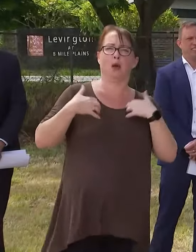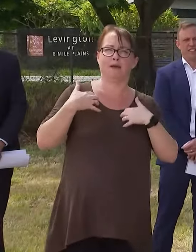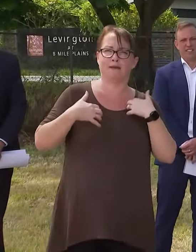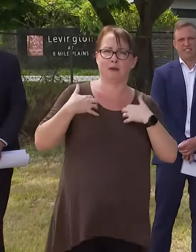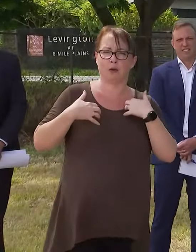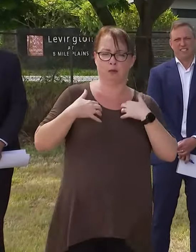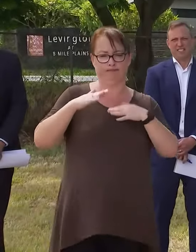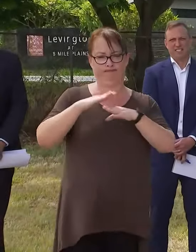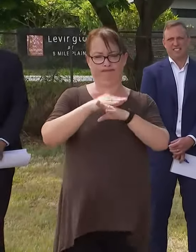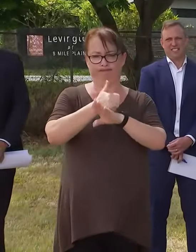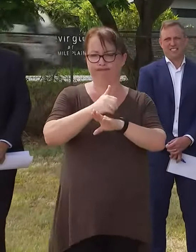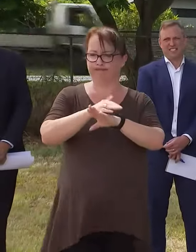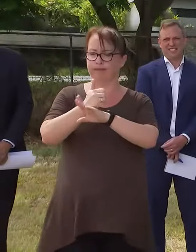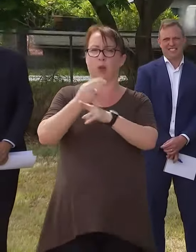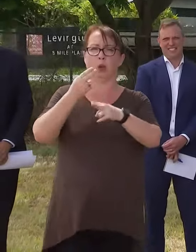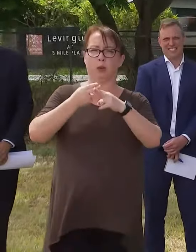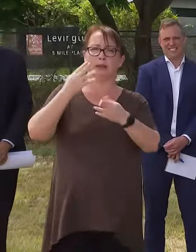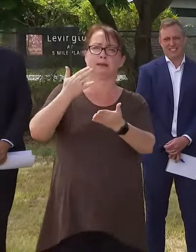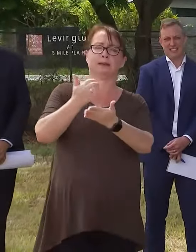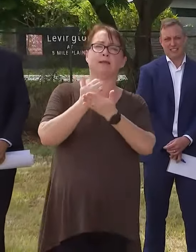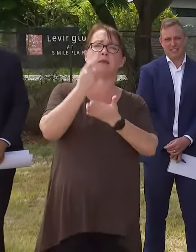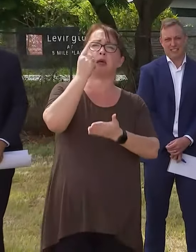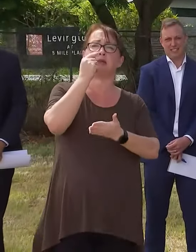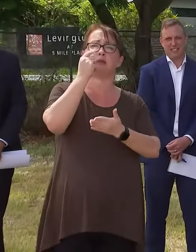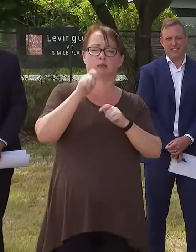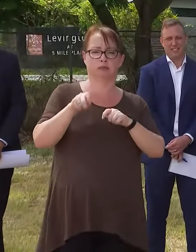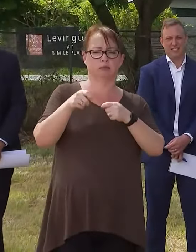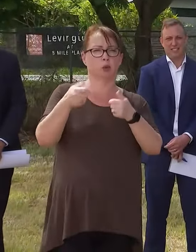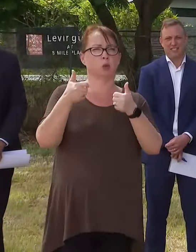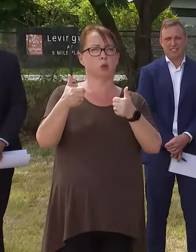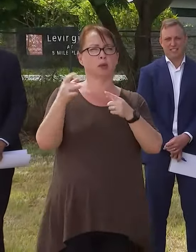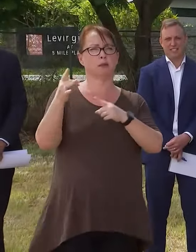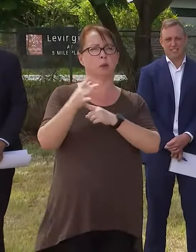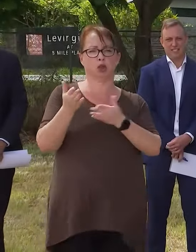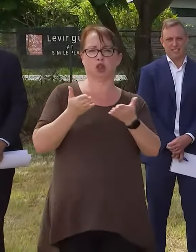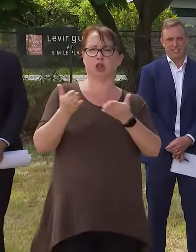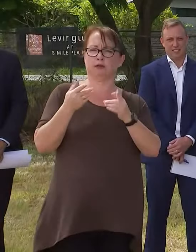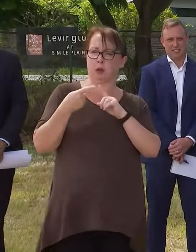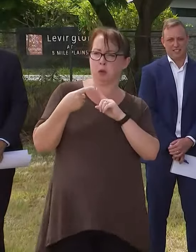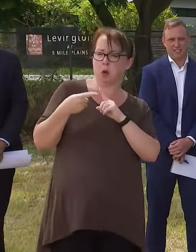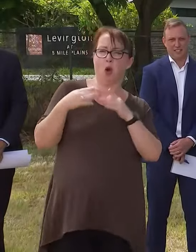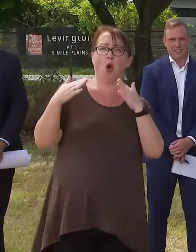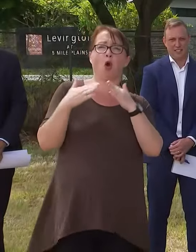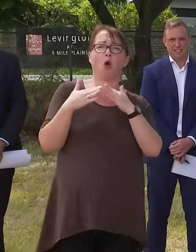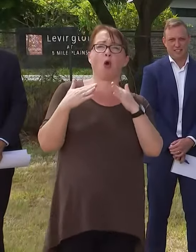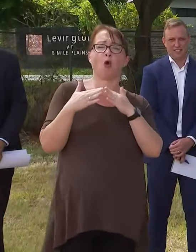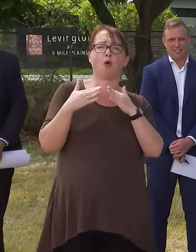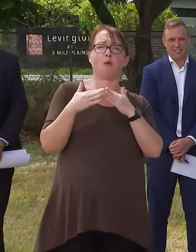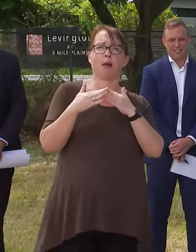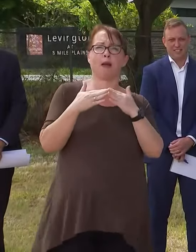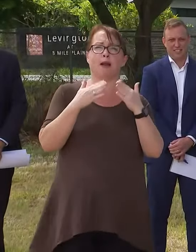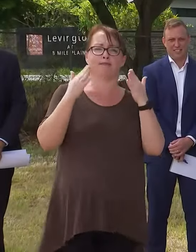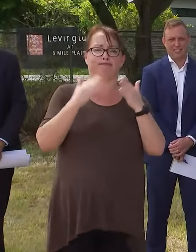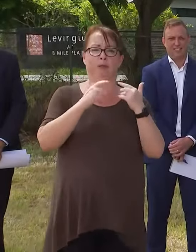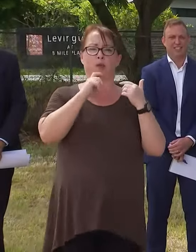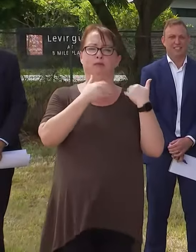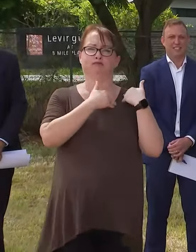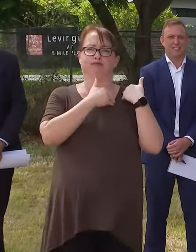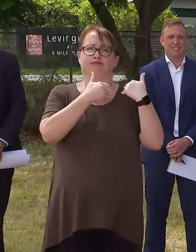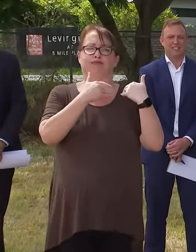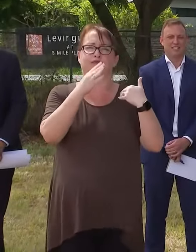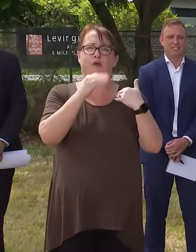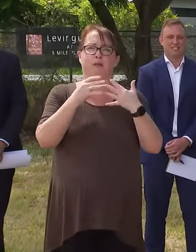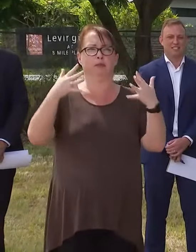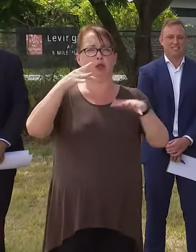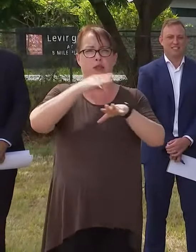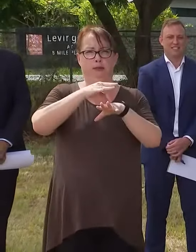quickly and safely as possible to provide these services closer to home. I'll hand over to the Health Minister,